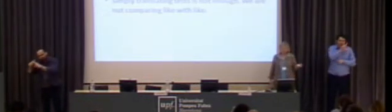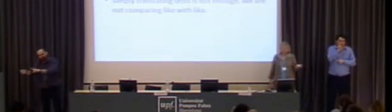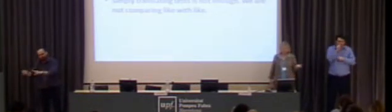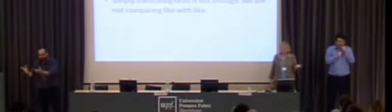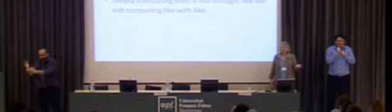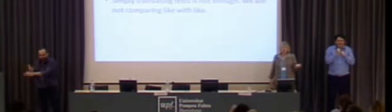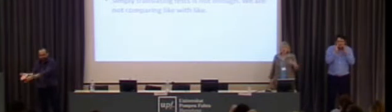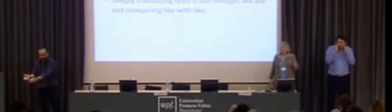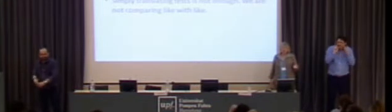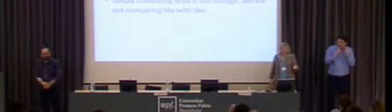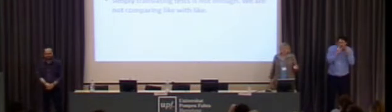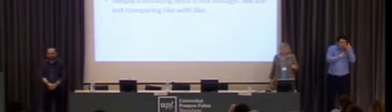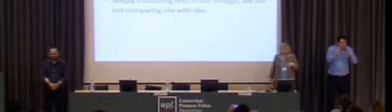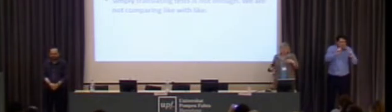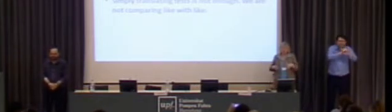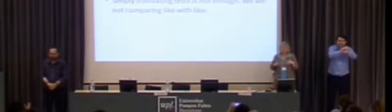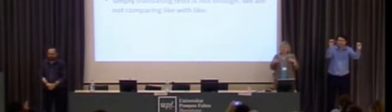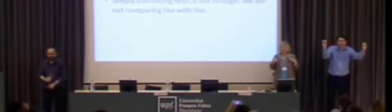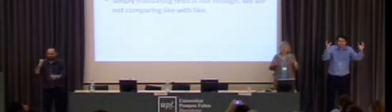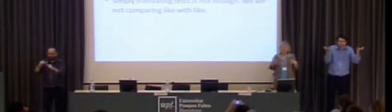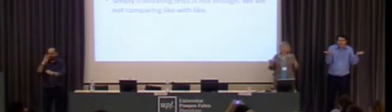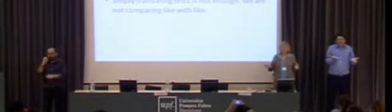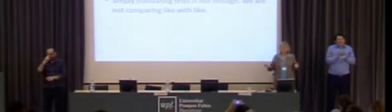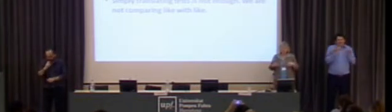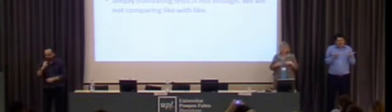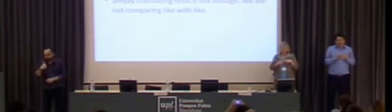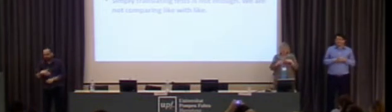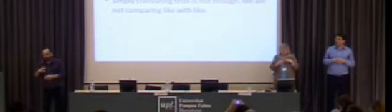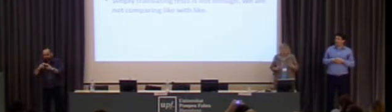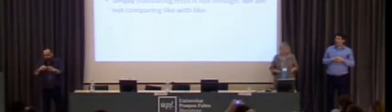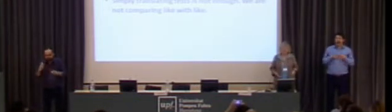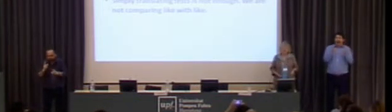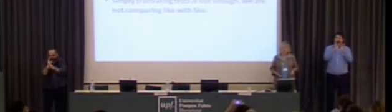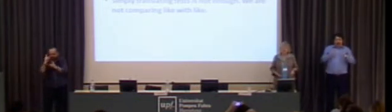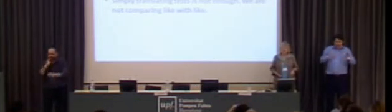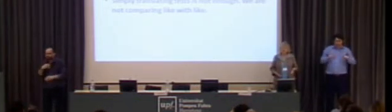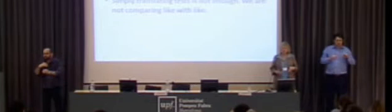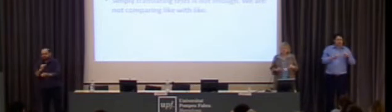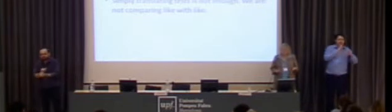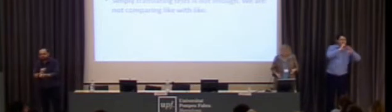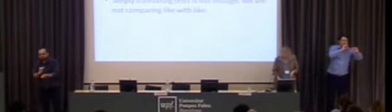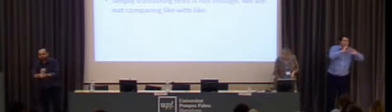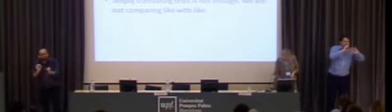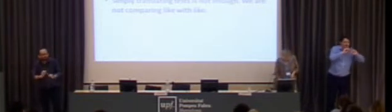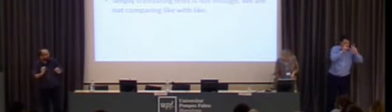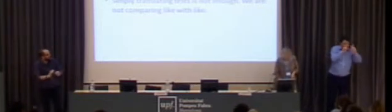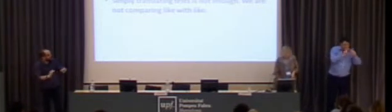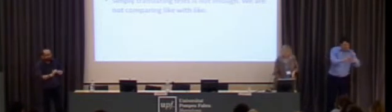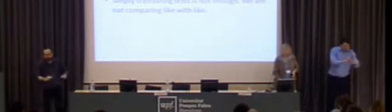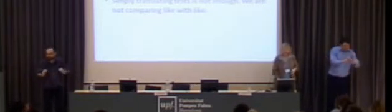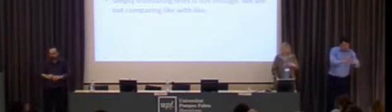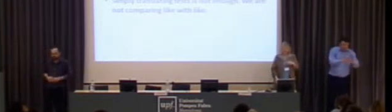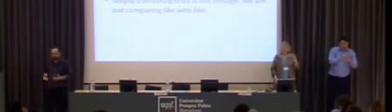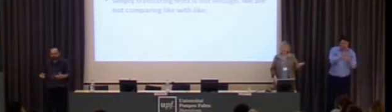Tests for users of spoken language are just not appropriate. You can't just translate tests. You're not comparing like